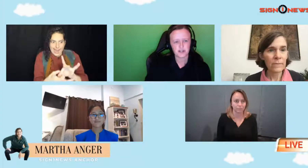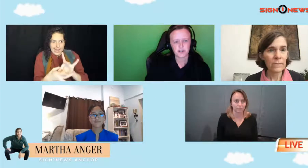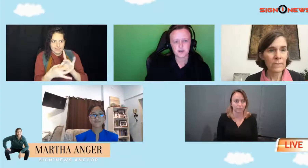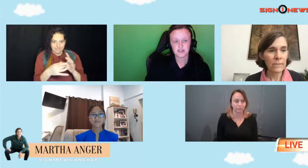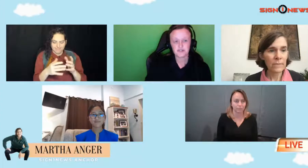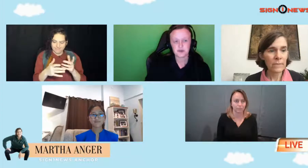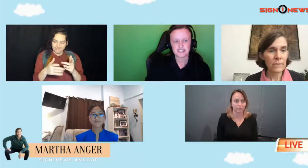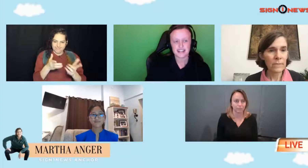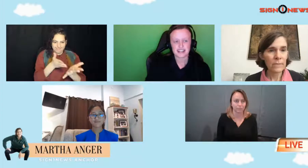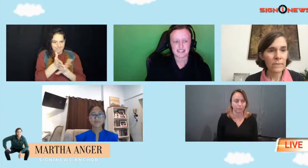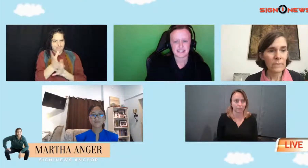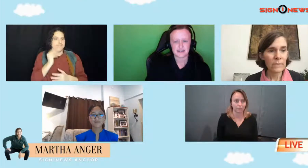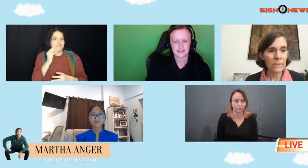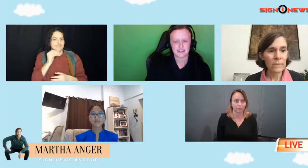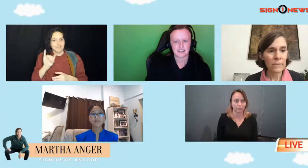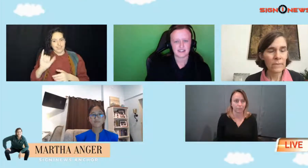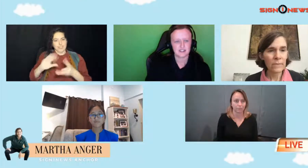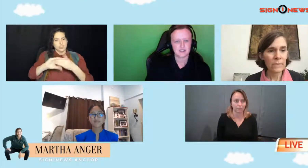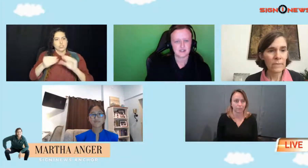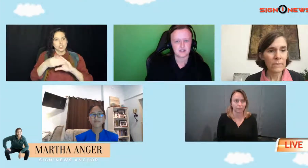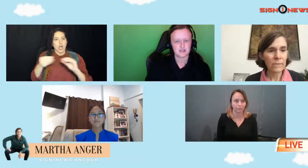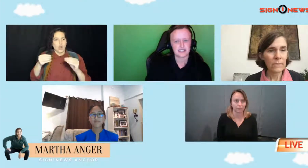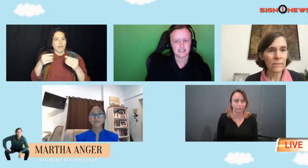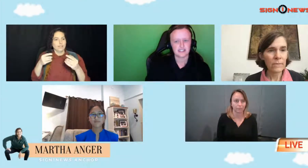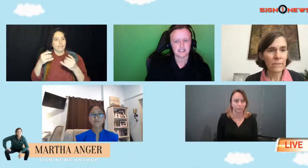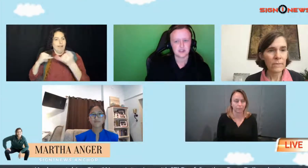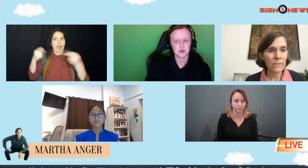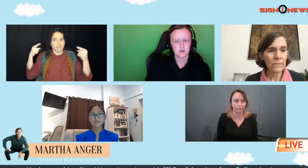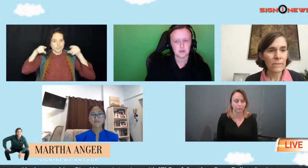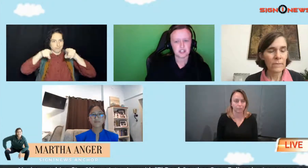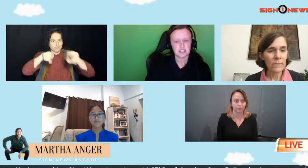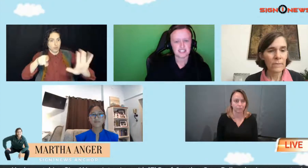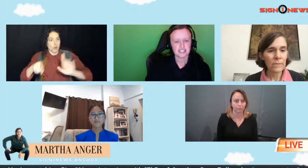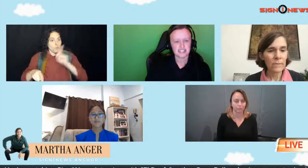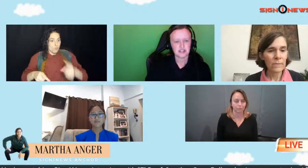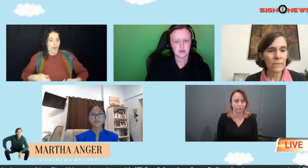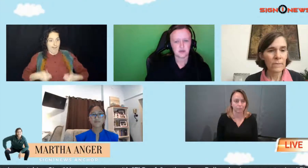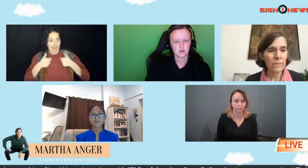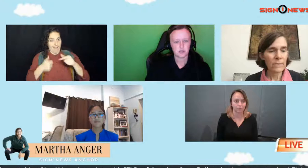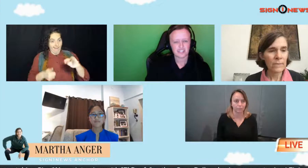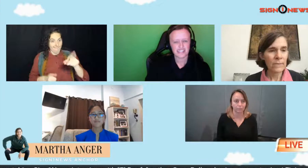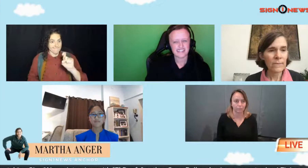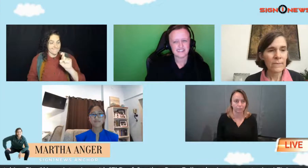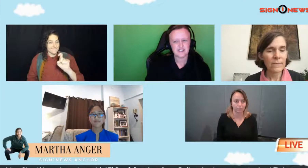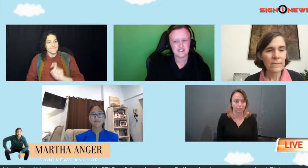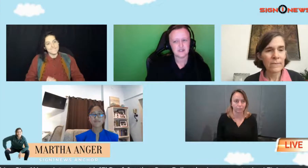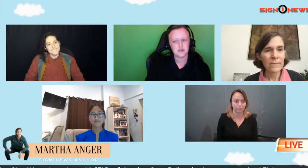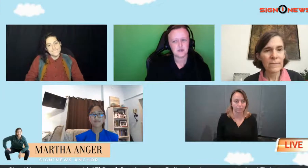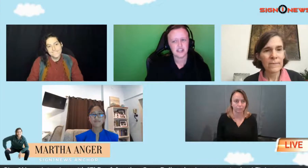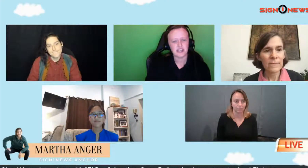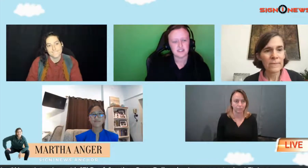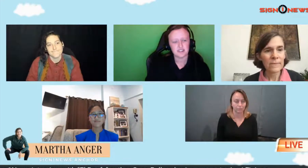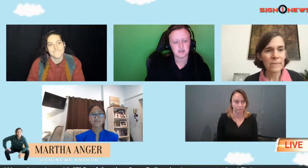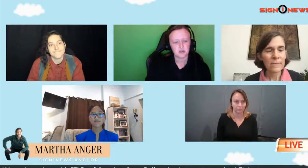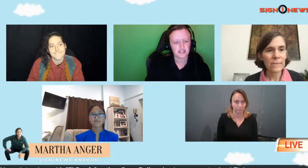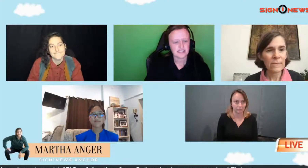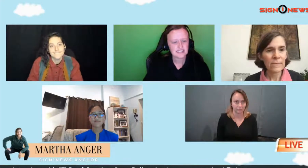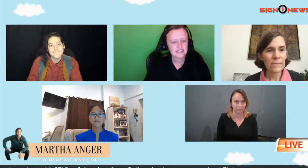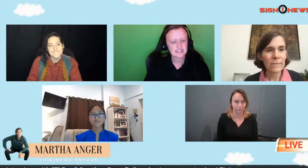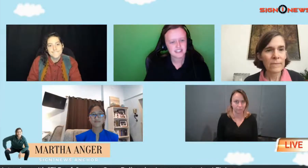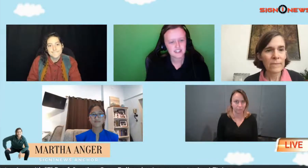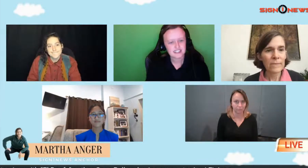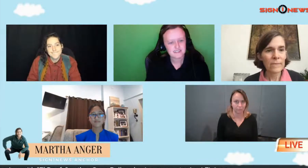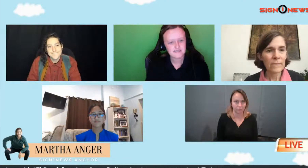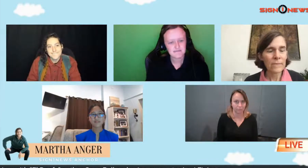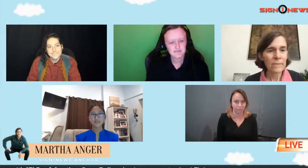when you're doing the voice acting, can you personally relate to any of the storylines